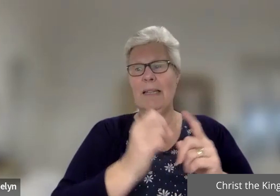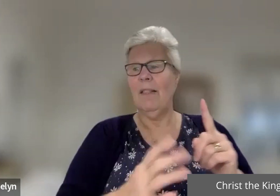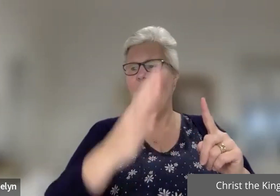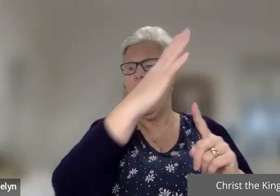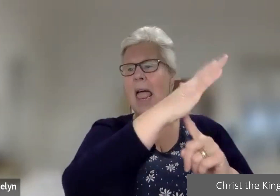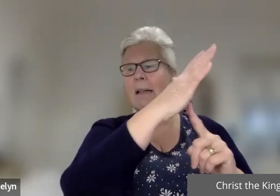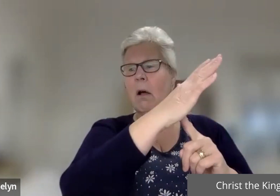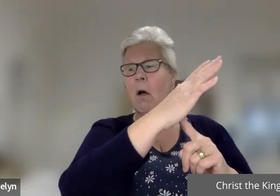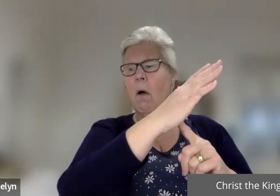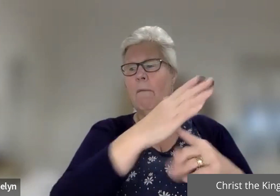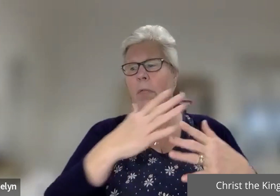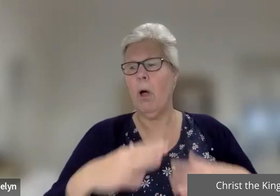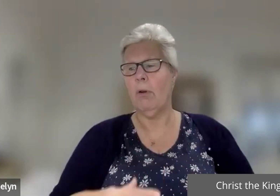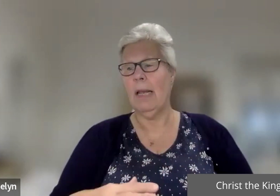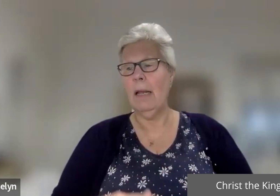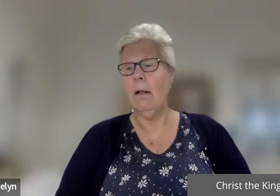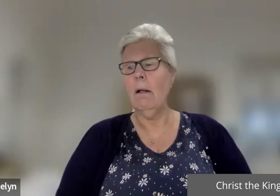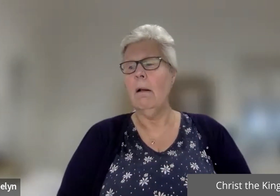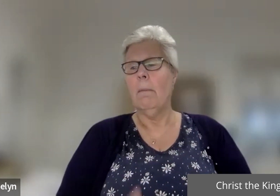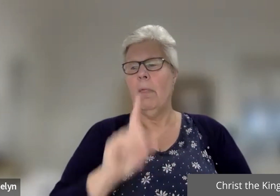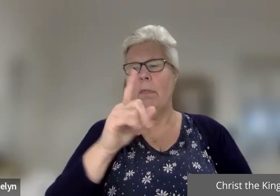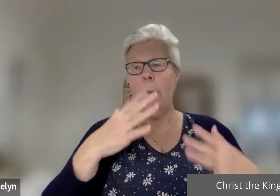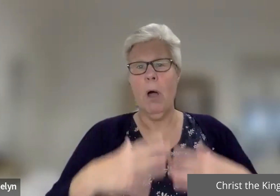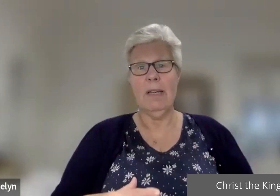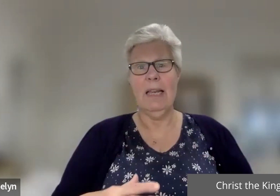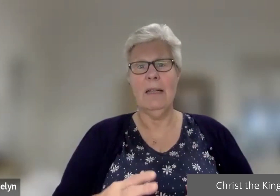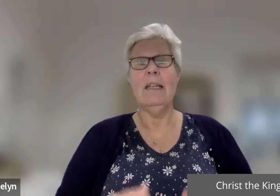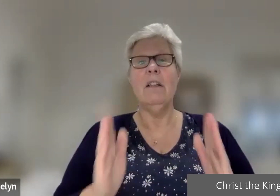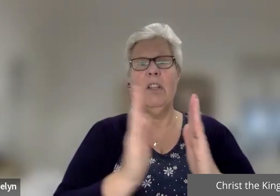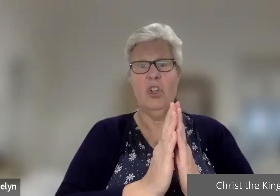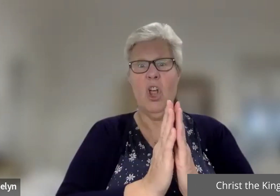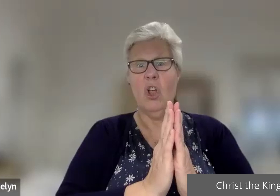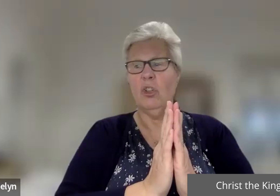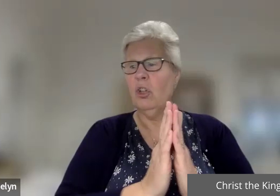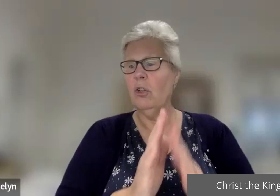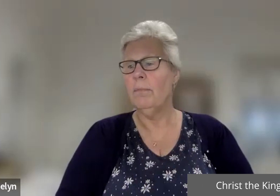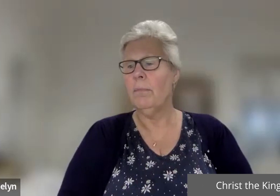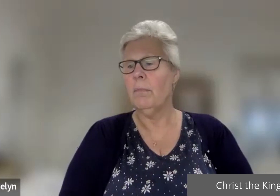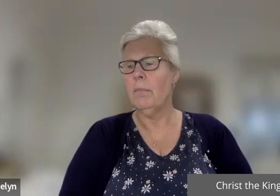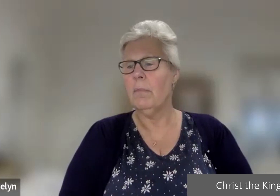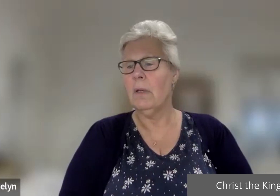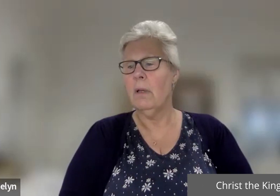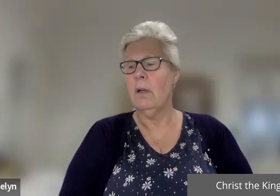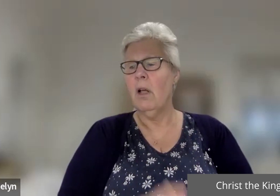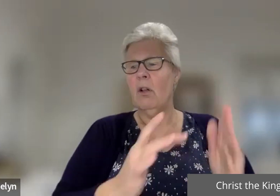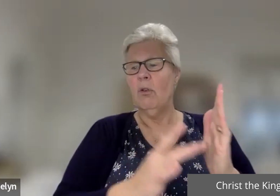Christ is the head of the body. The body is the church.